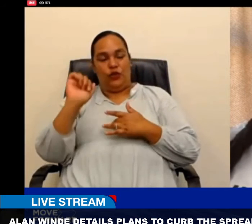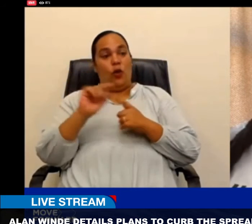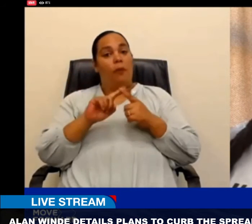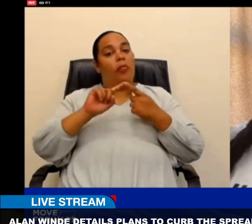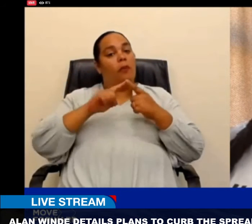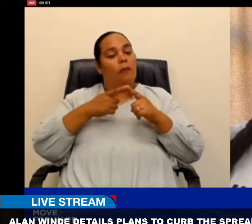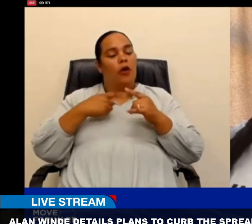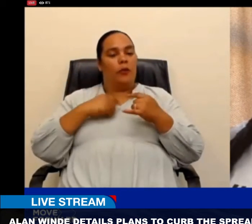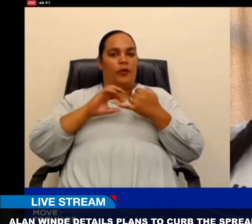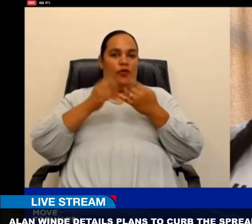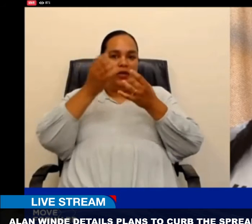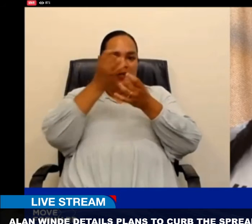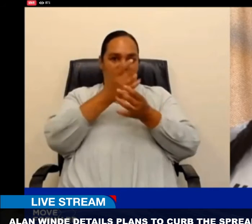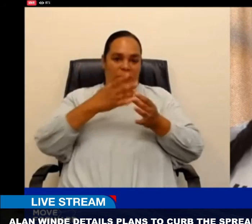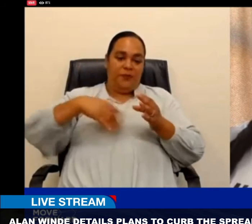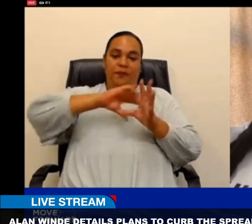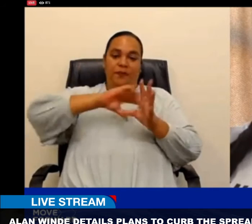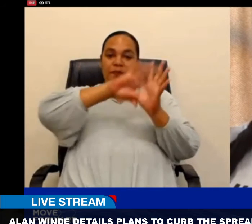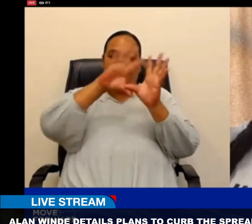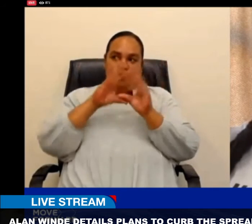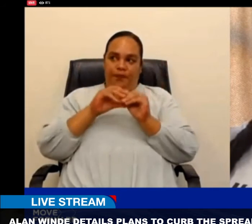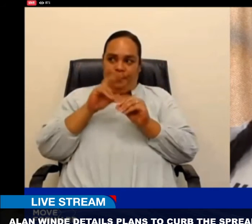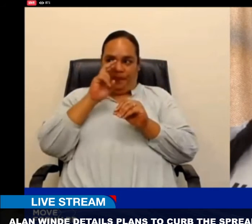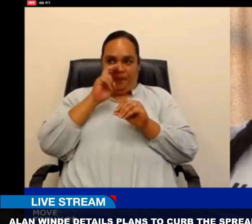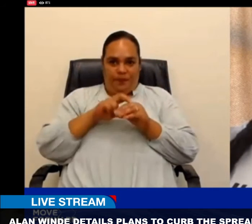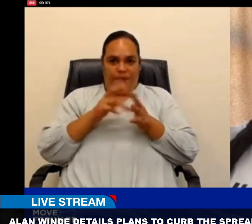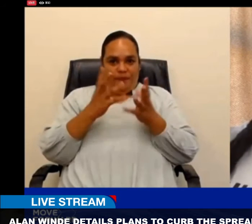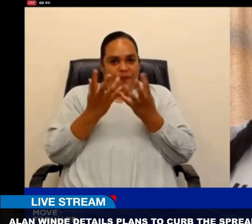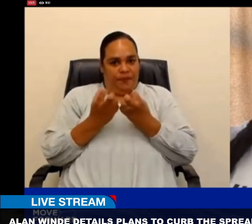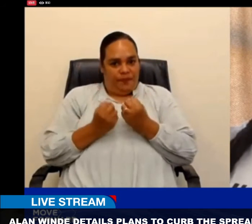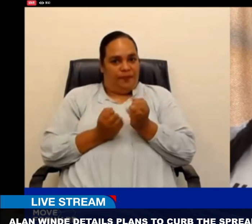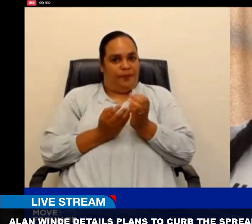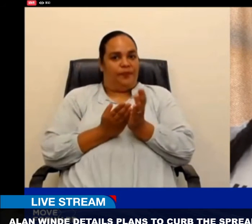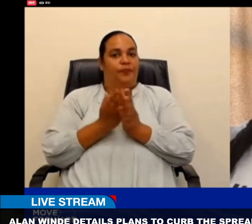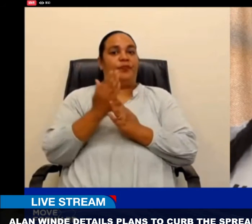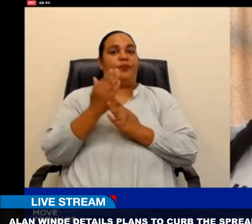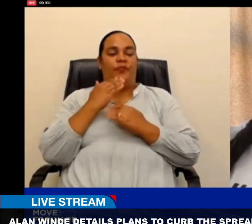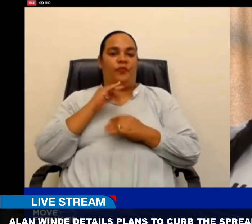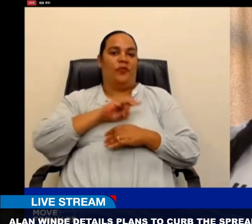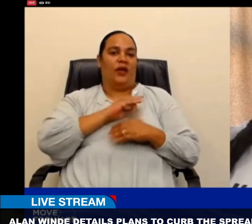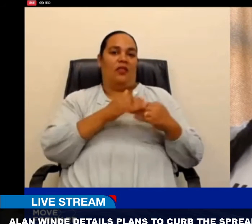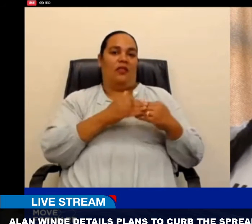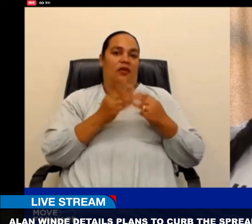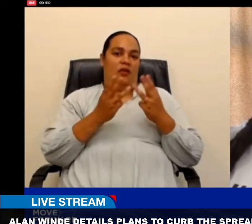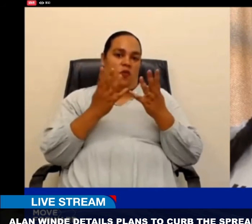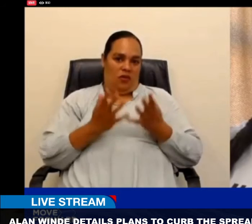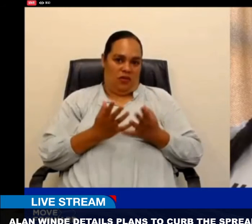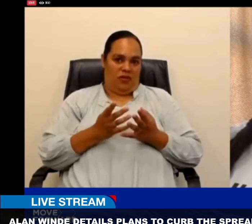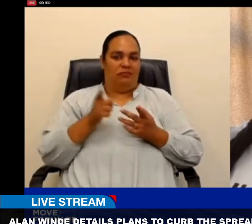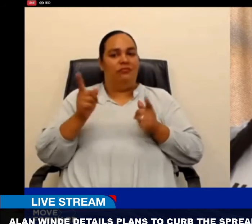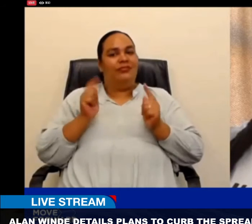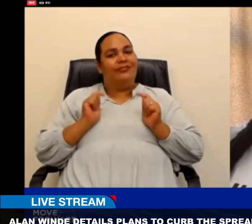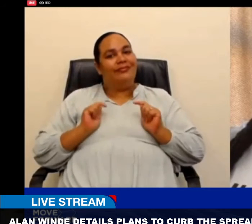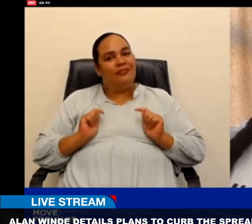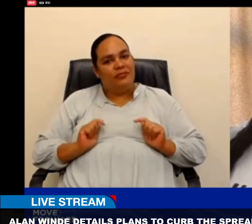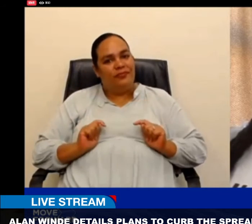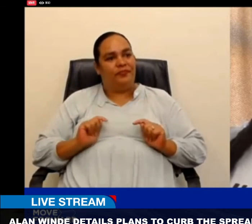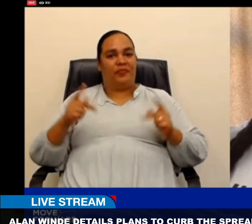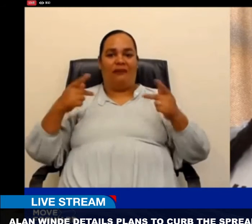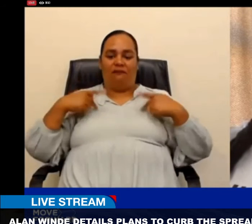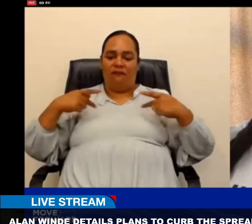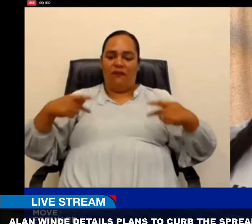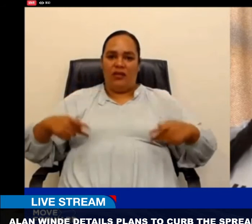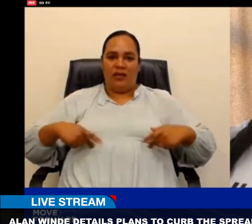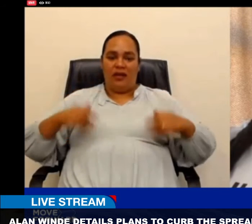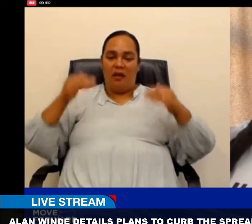to make, all of these have to be absorbed by the healthcare workers. They are tired, they are physically and